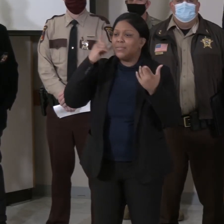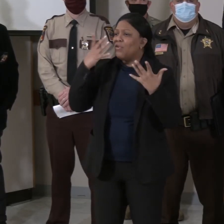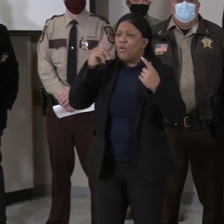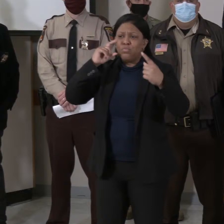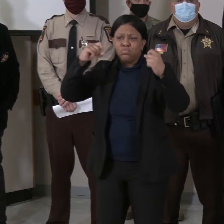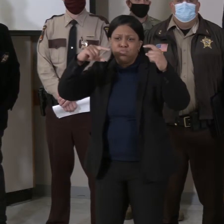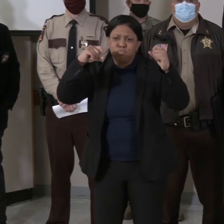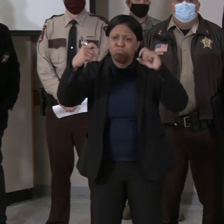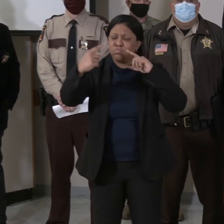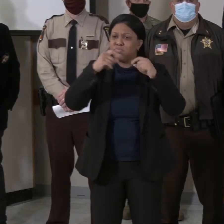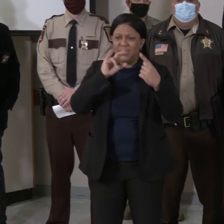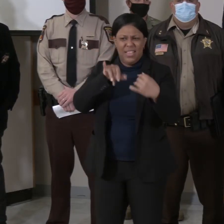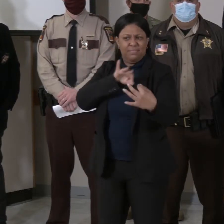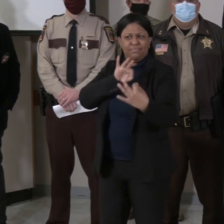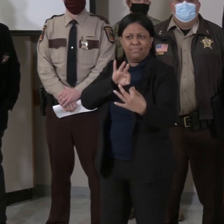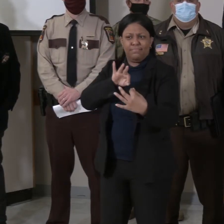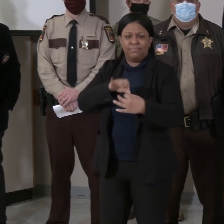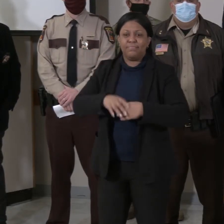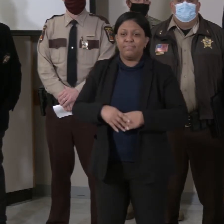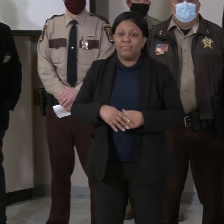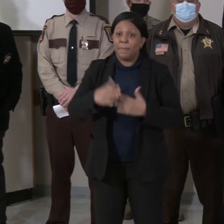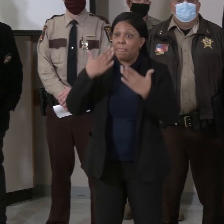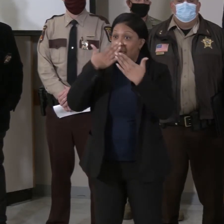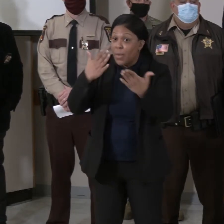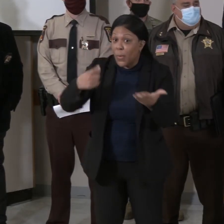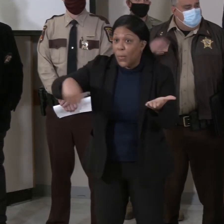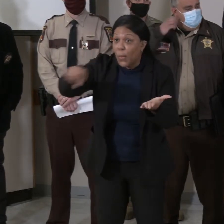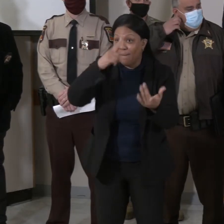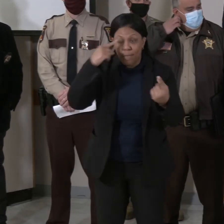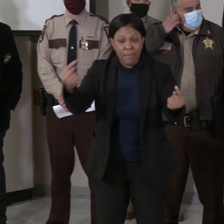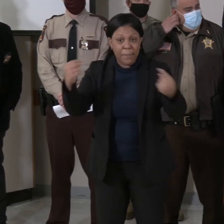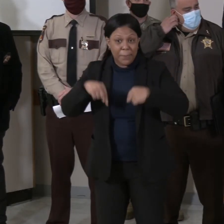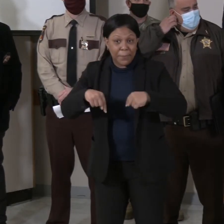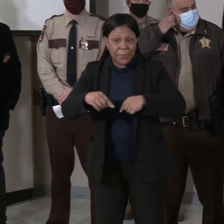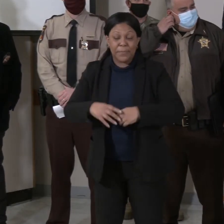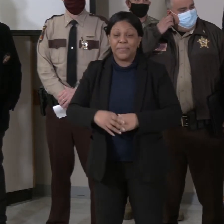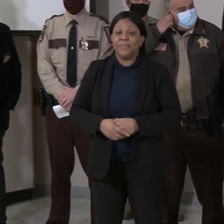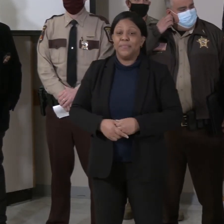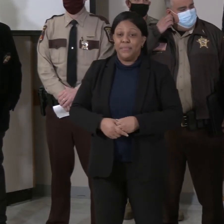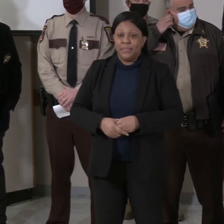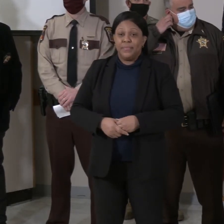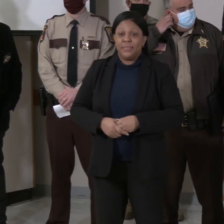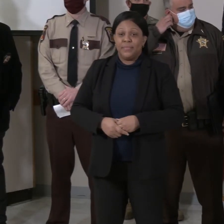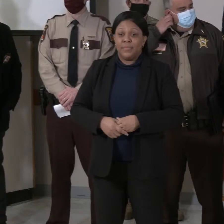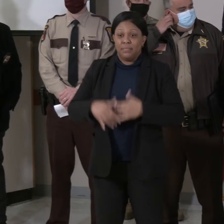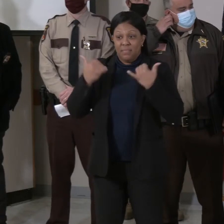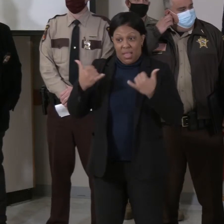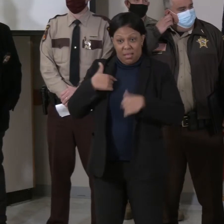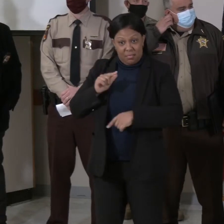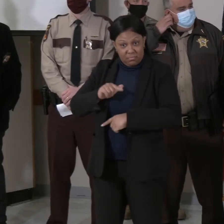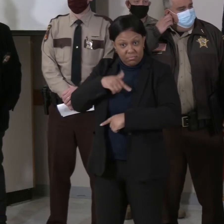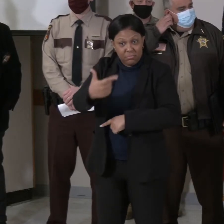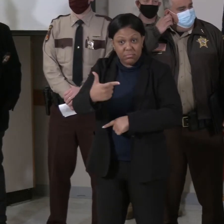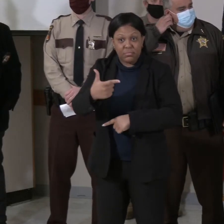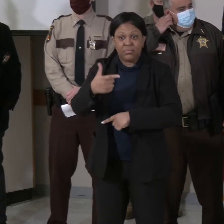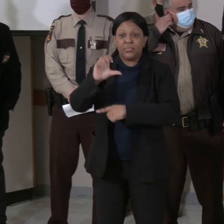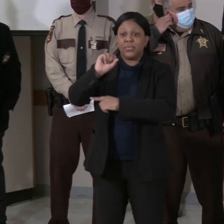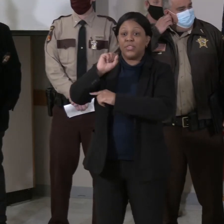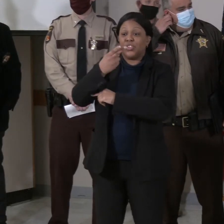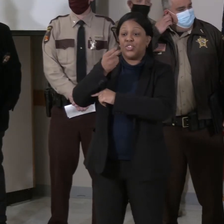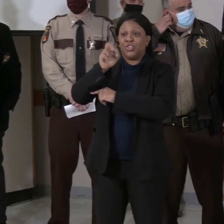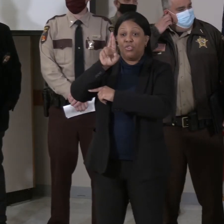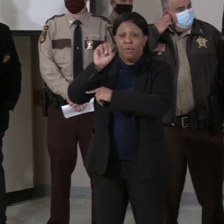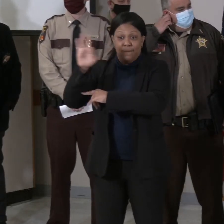so, thank you again for being here. And at this time, I'd like to bring up Sheriff Hutchinson from the Hennepin County Sheriff's Office.